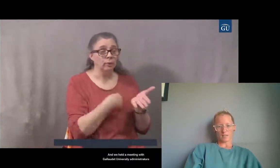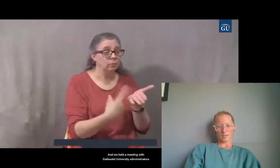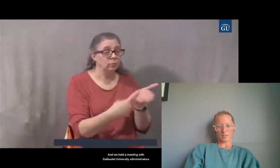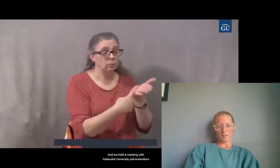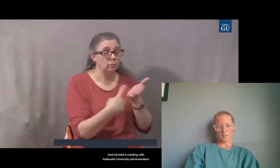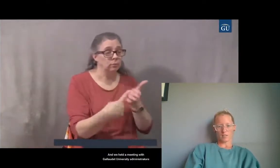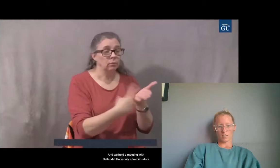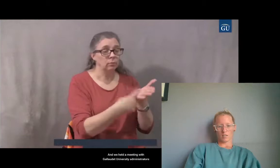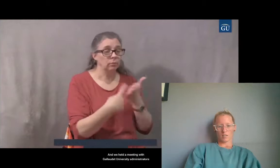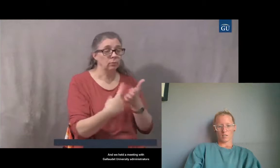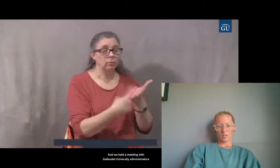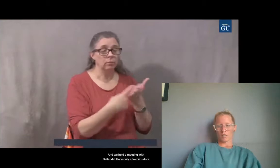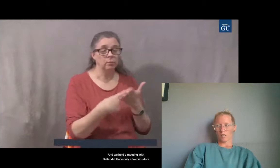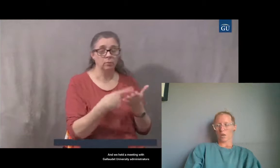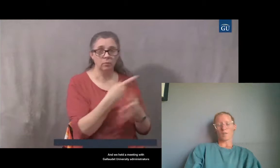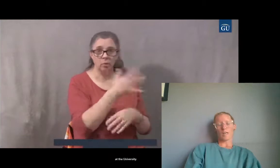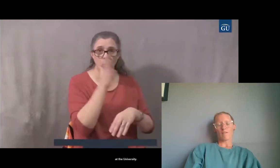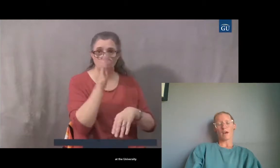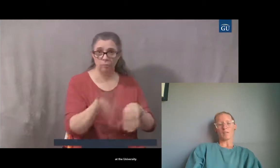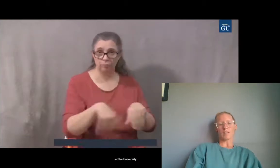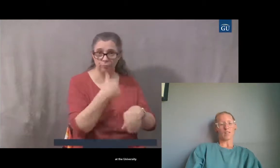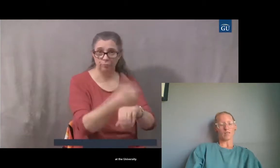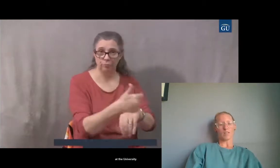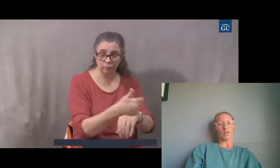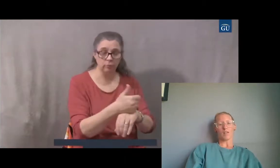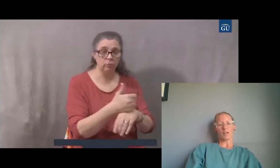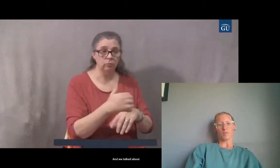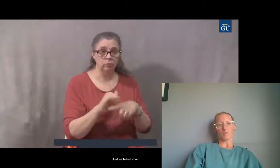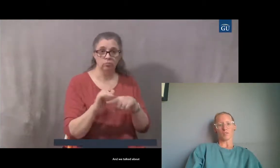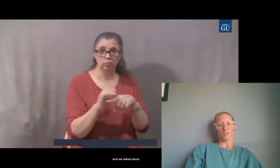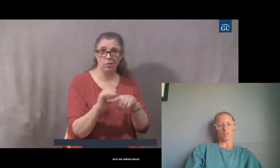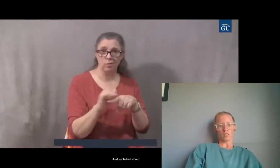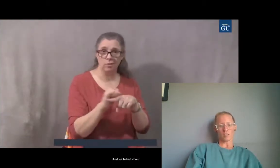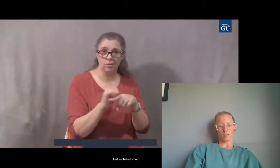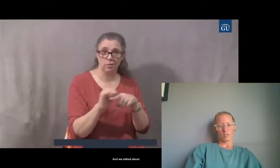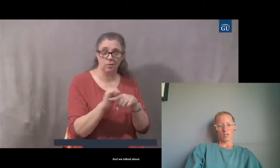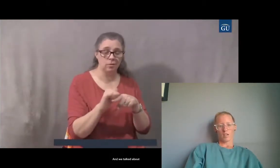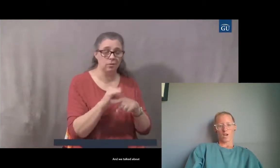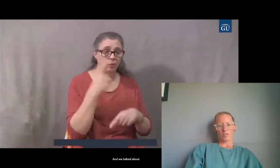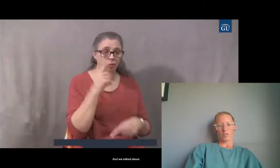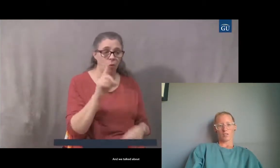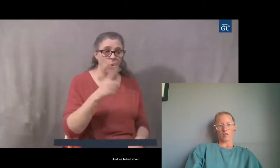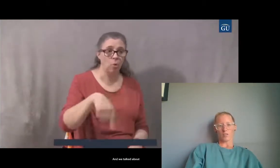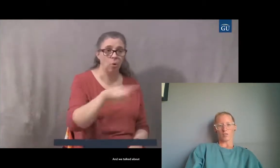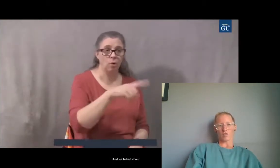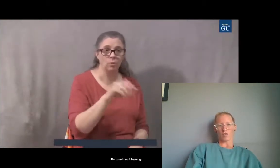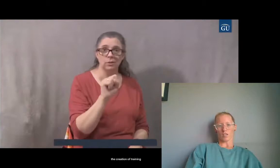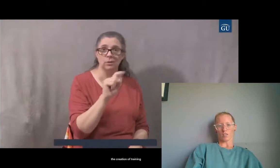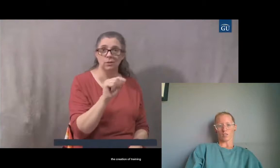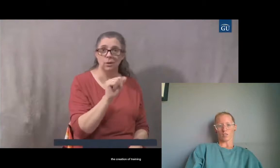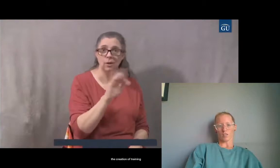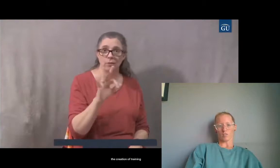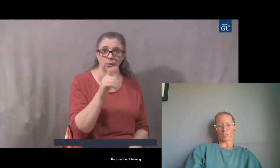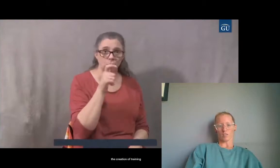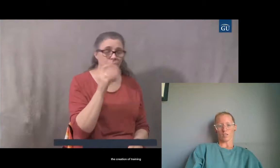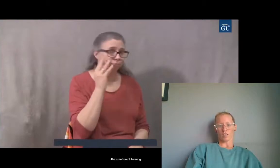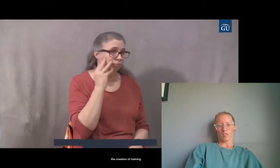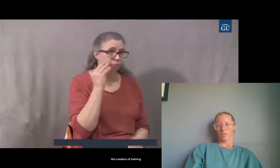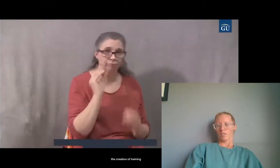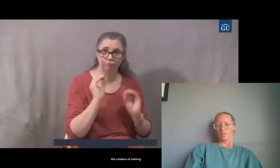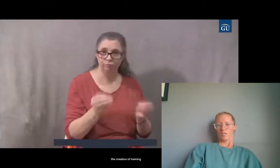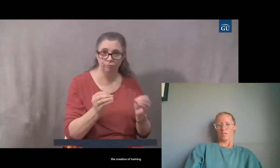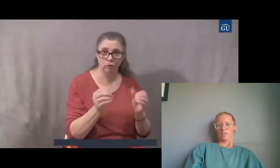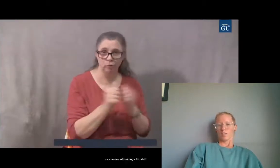Gallaudet has, or we have had a meeting with Gallaudet administrations, and we talked about the variations of